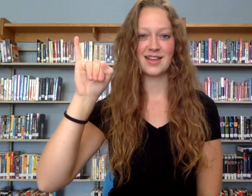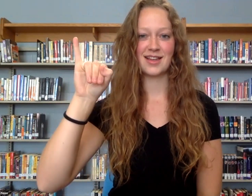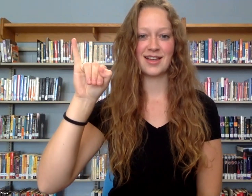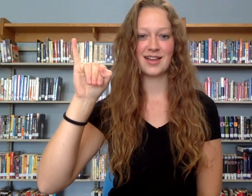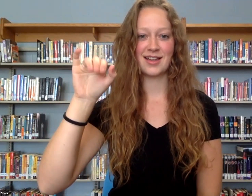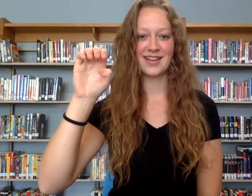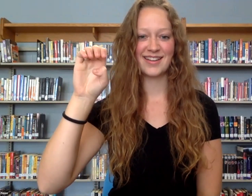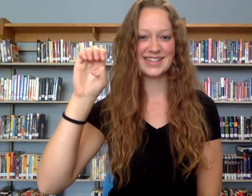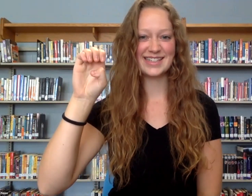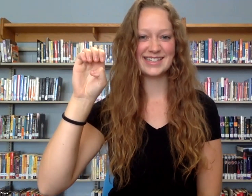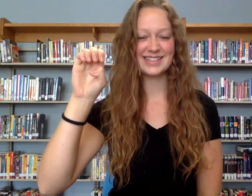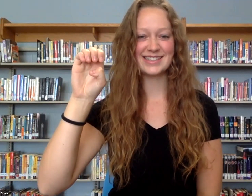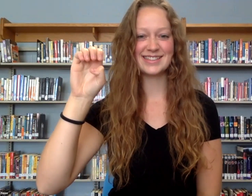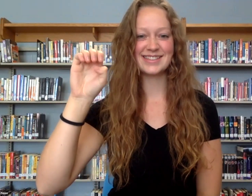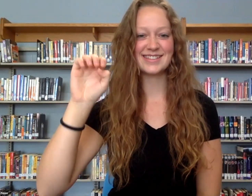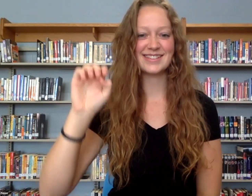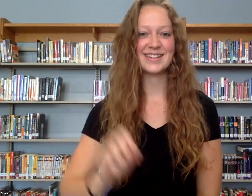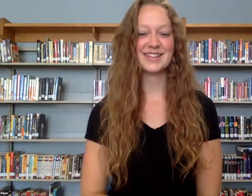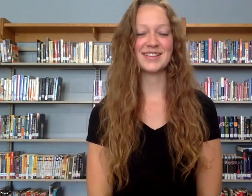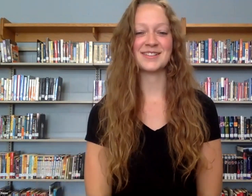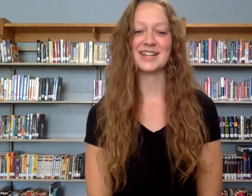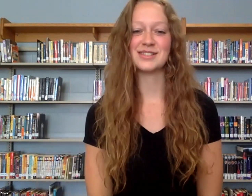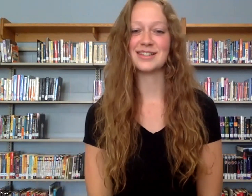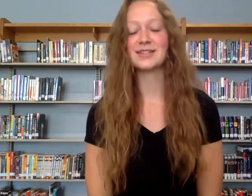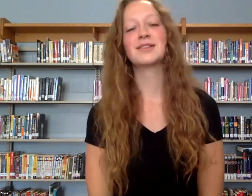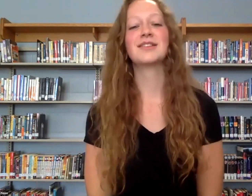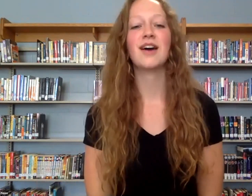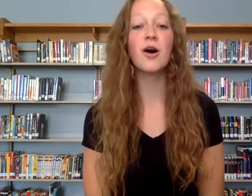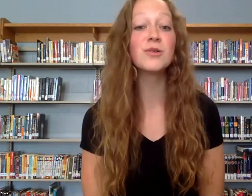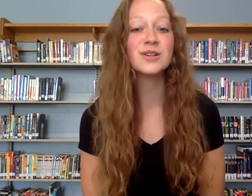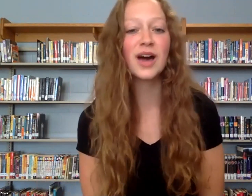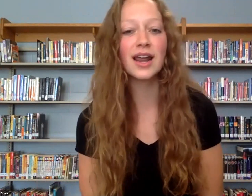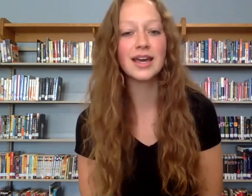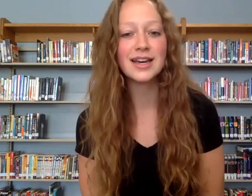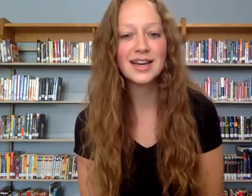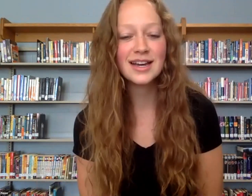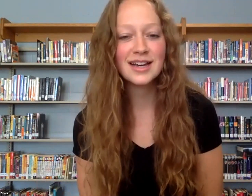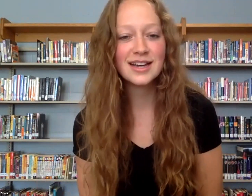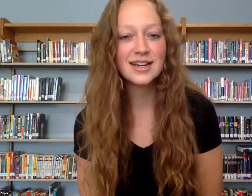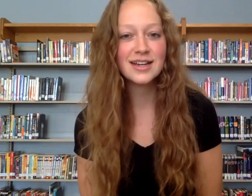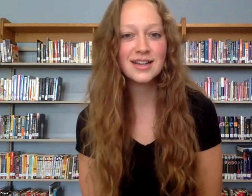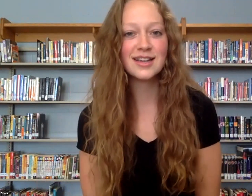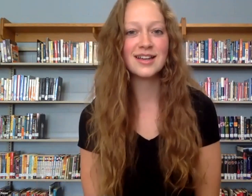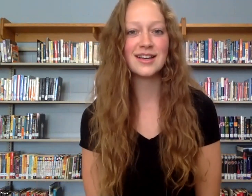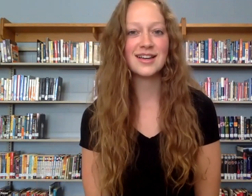I know it! Lori knows it. Oh, who got it? Oh, but so. Yep, we've